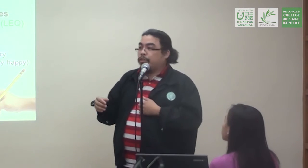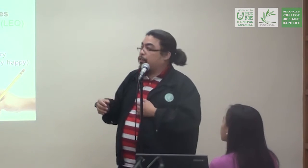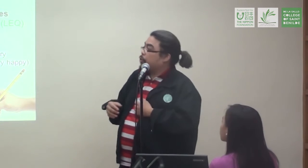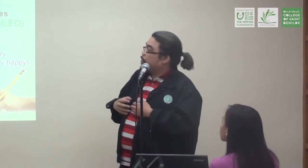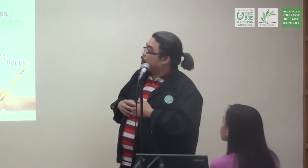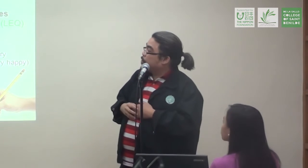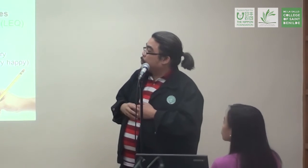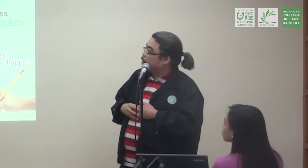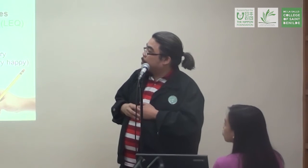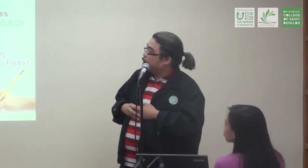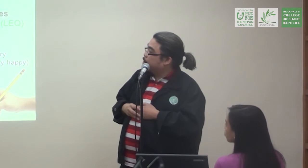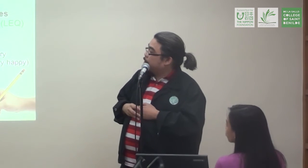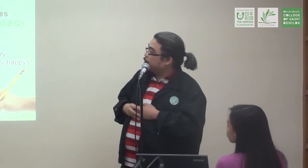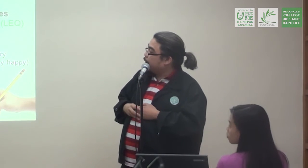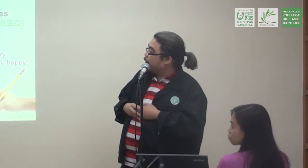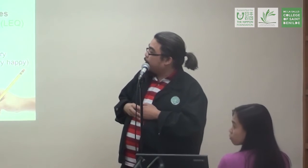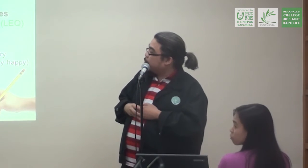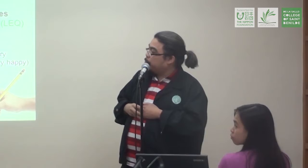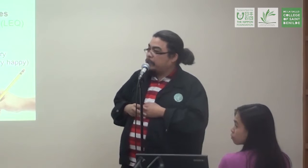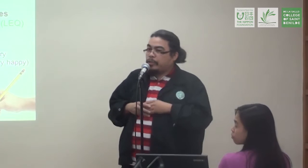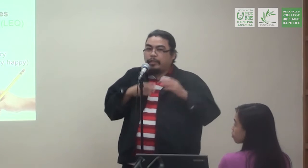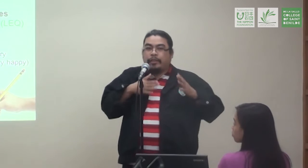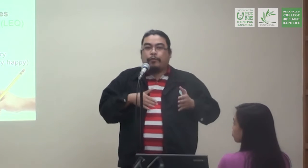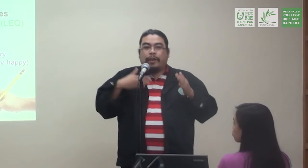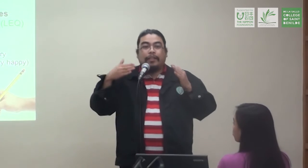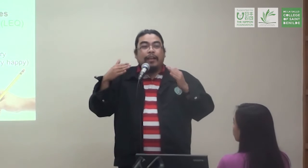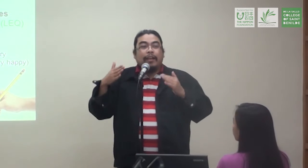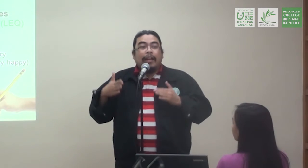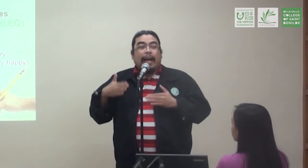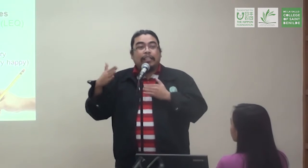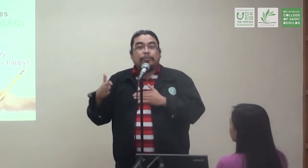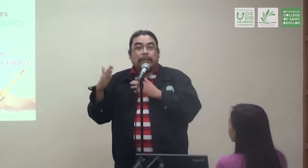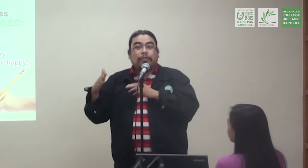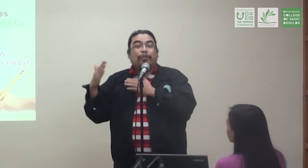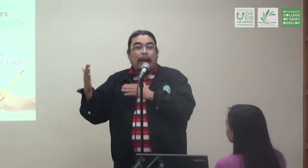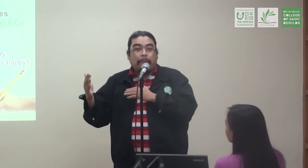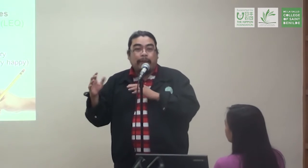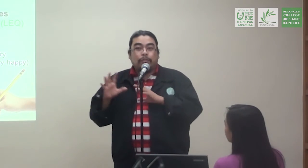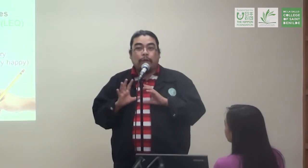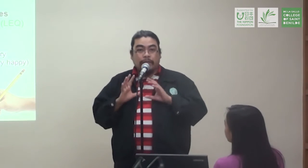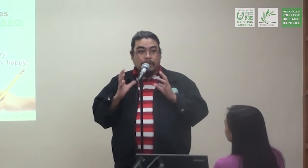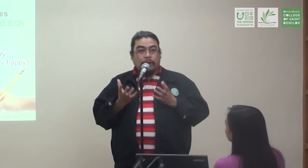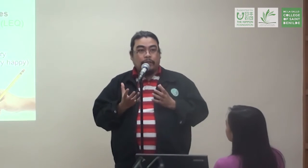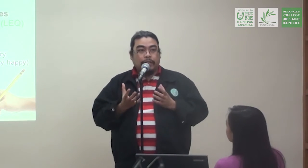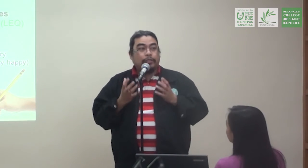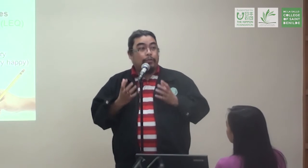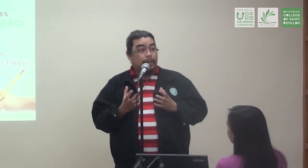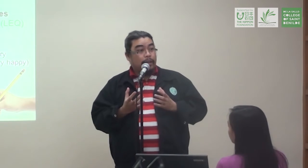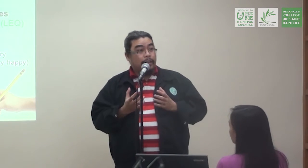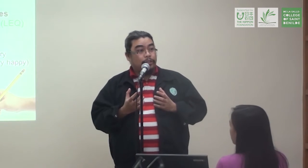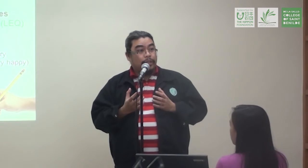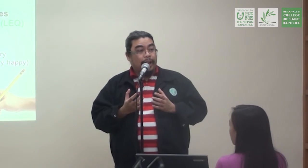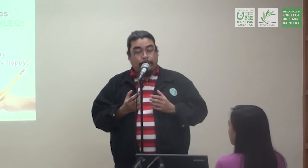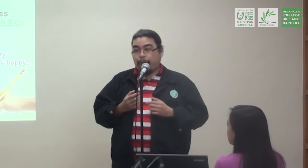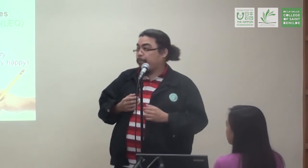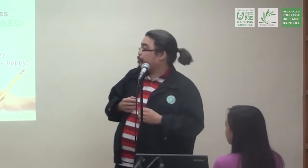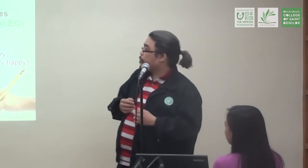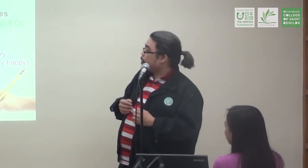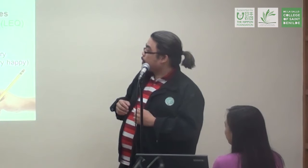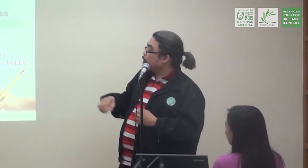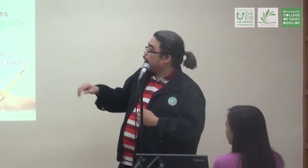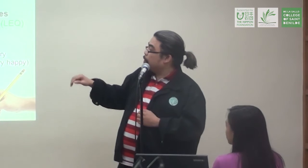of questions. So there are about 6 items measuring different aspects of happiness within the context of a college